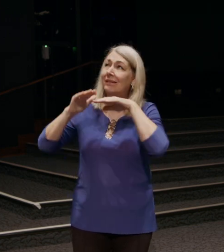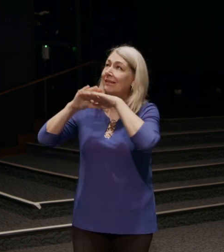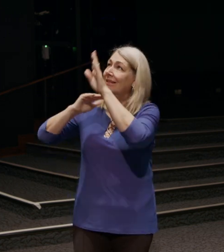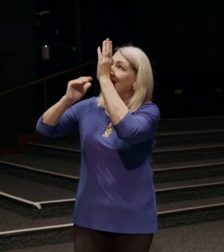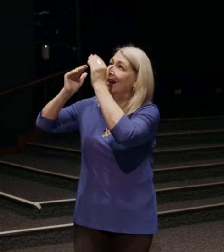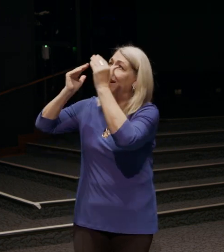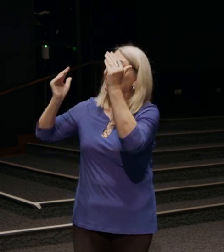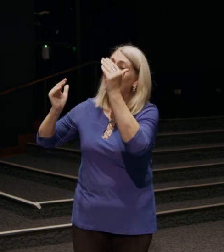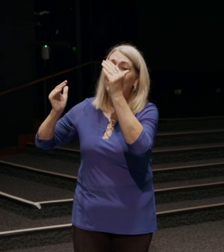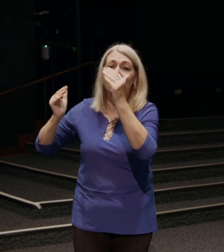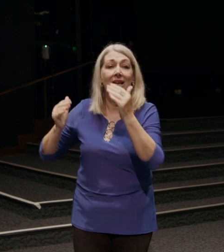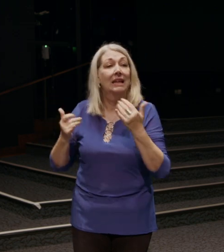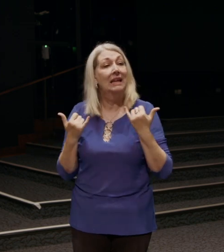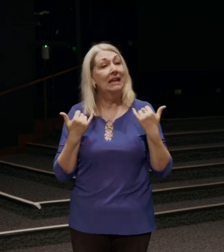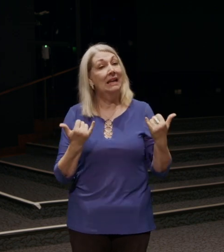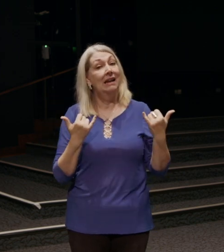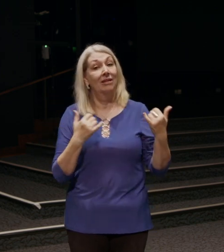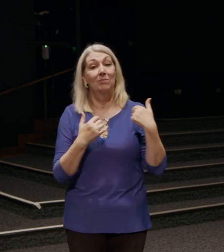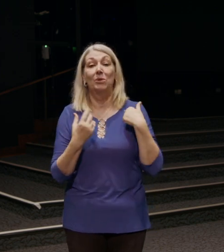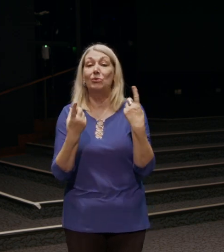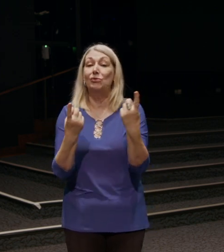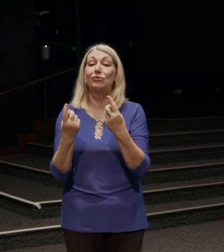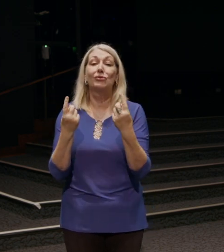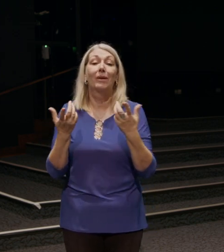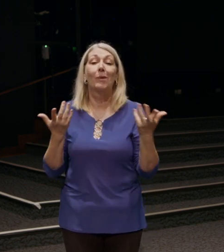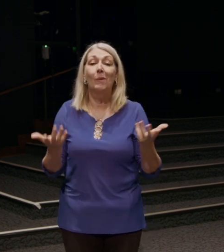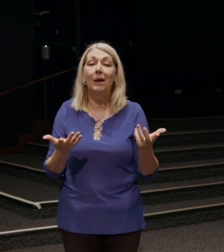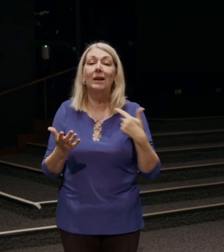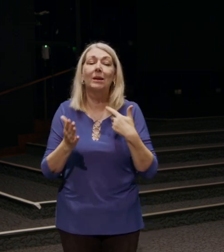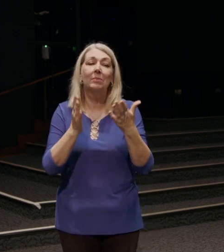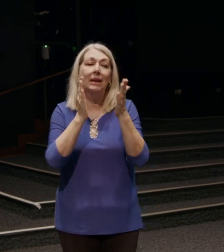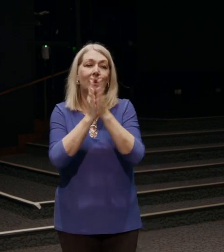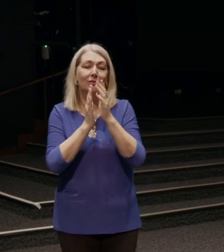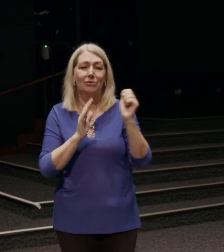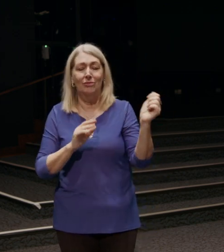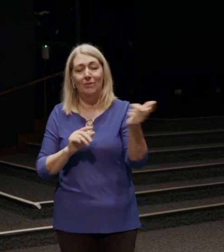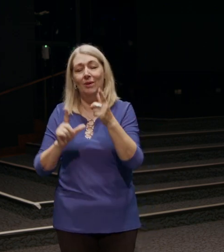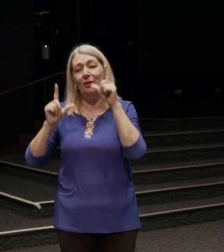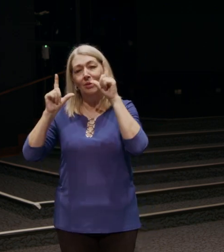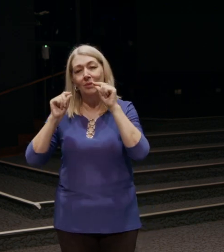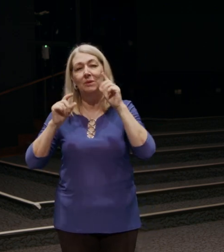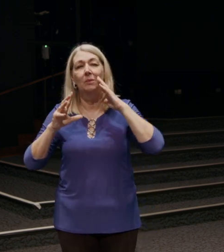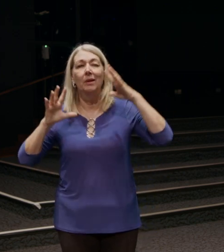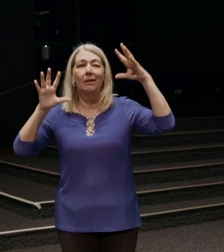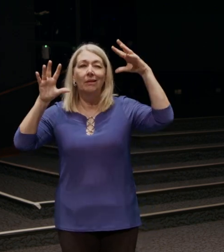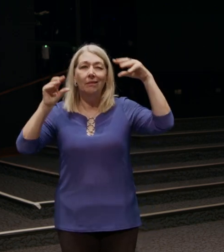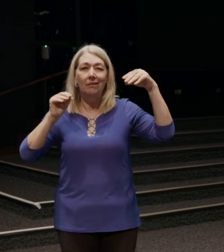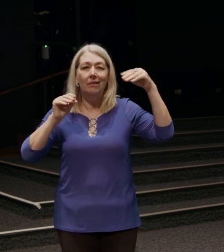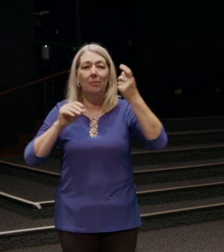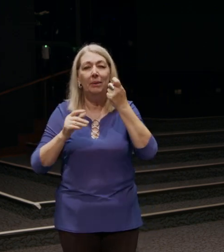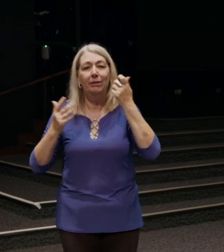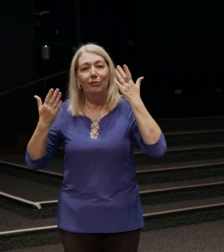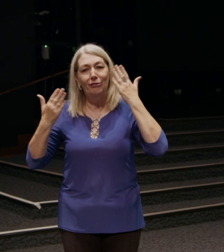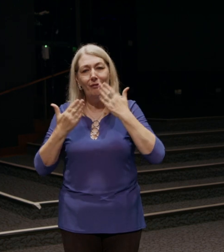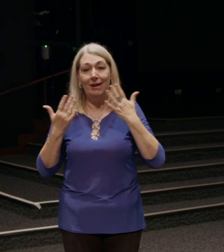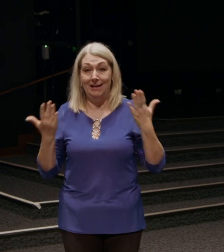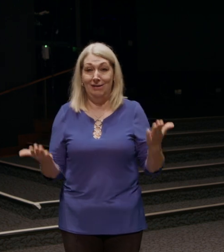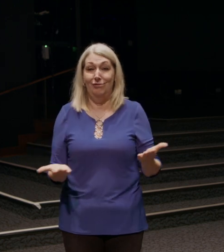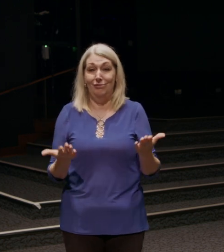today to respond to this message, I'm going to ask everybody to close your eyes. We're going to bring the lights down a little bit in here.